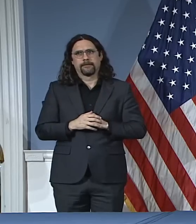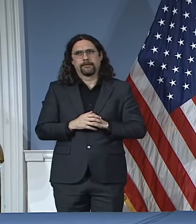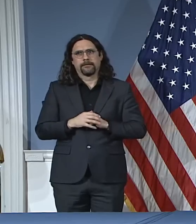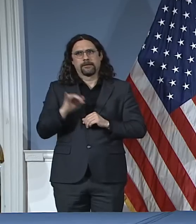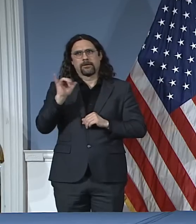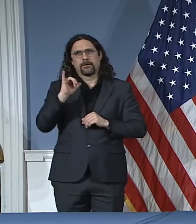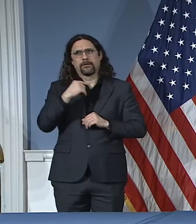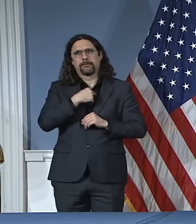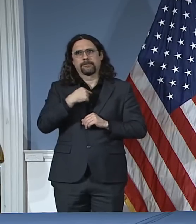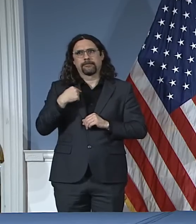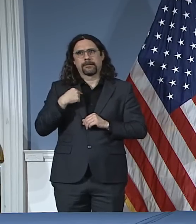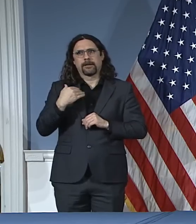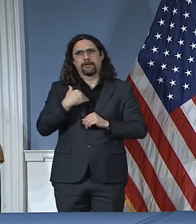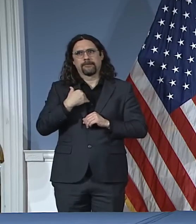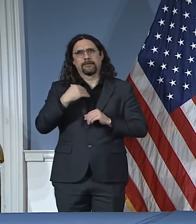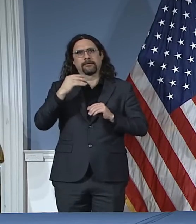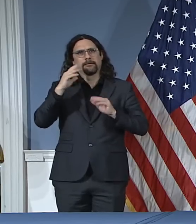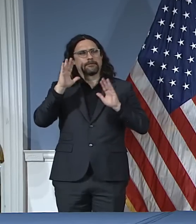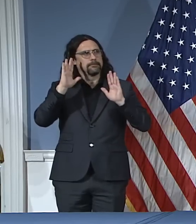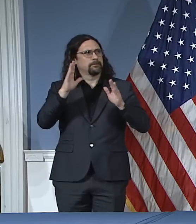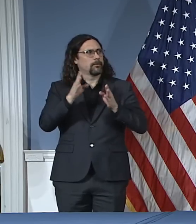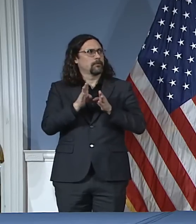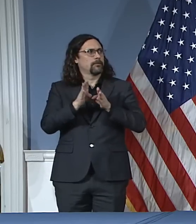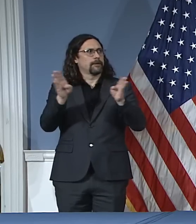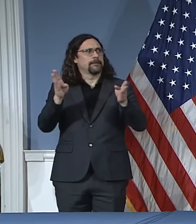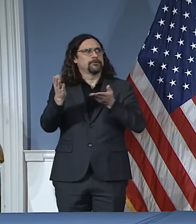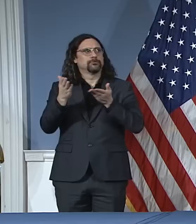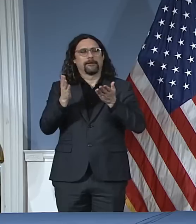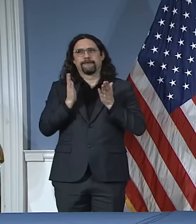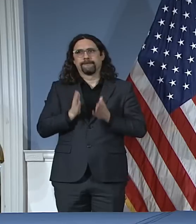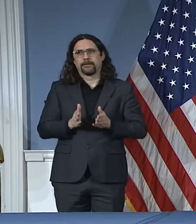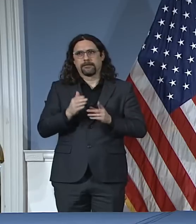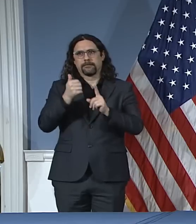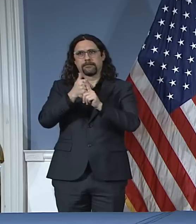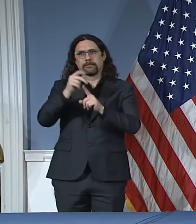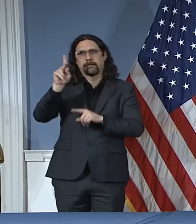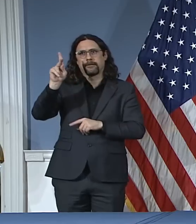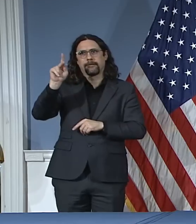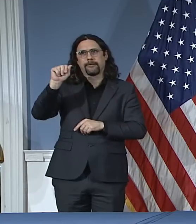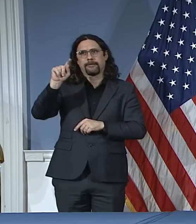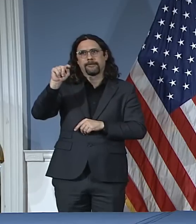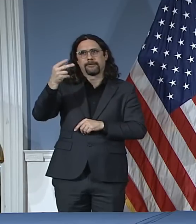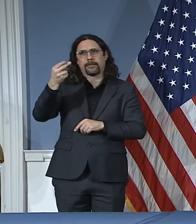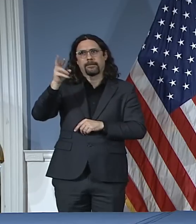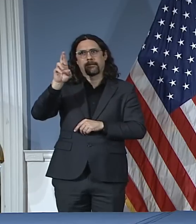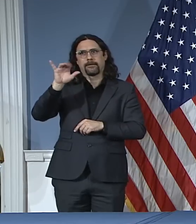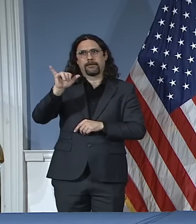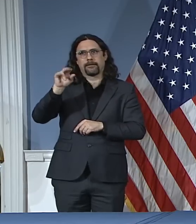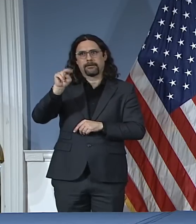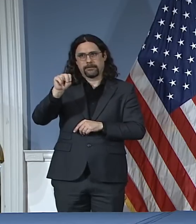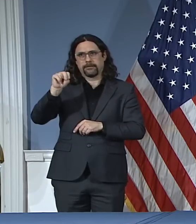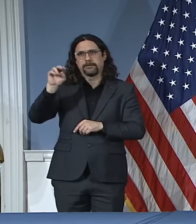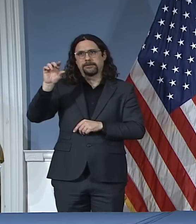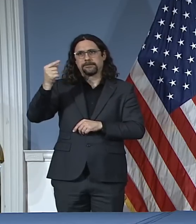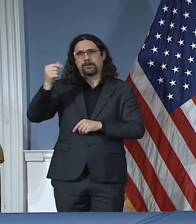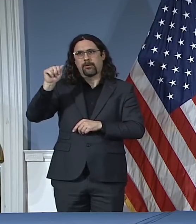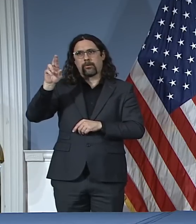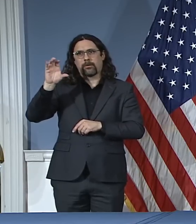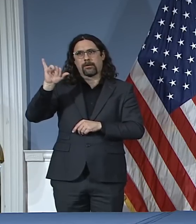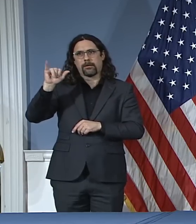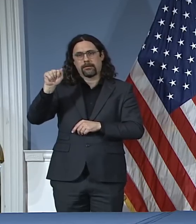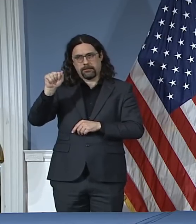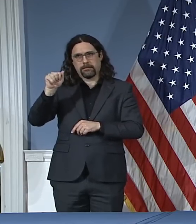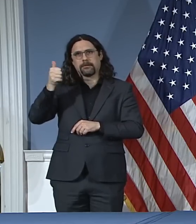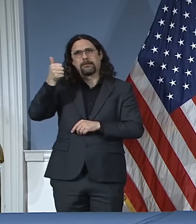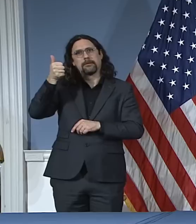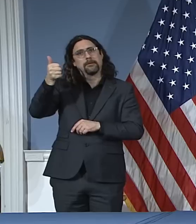on an additional title as our COVID-19 Food Czar. This is a brand new concept, and it reflects the reality of